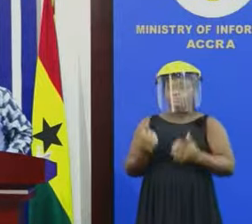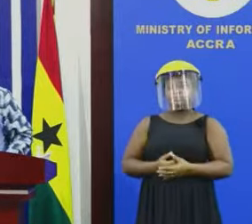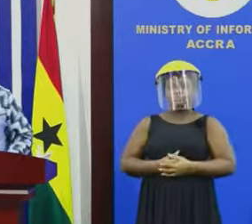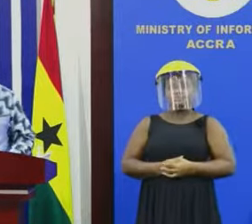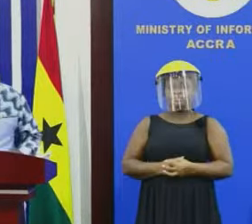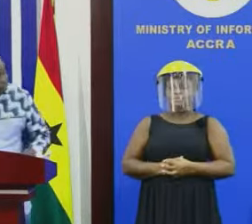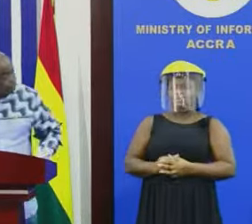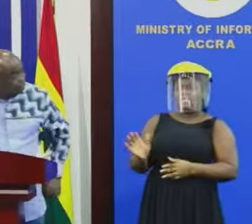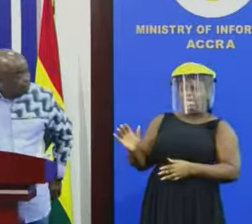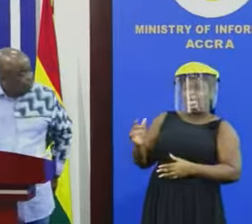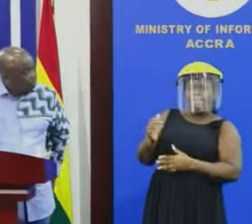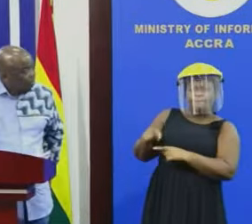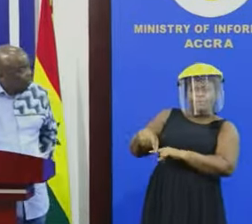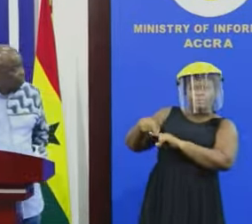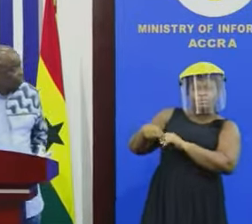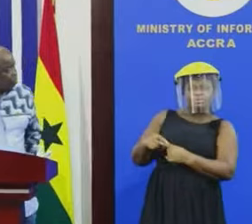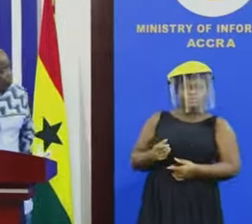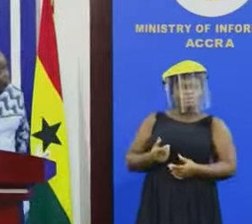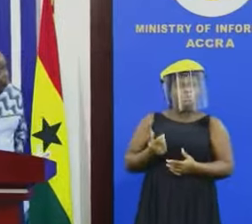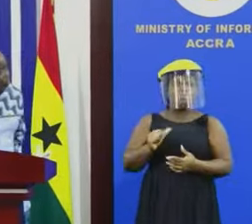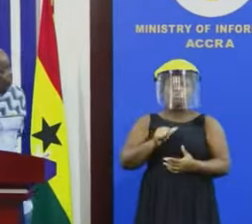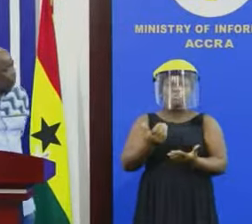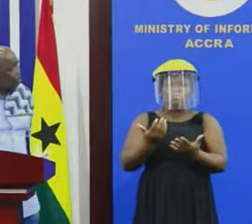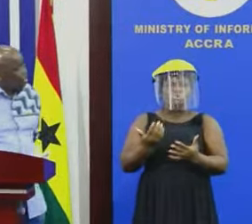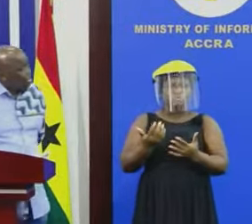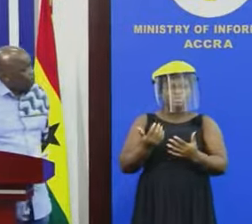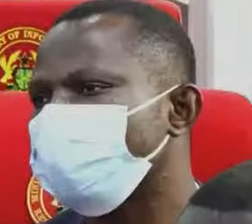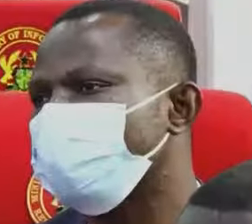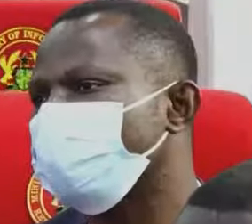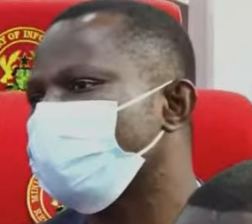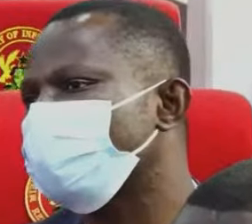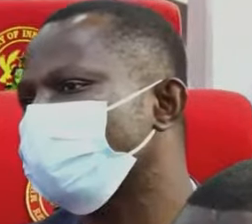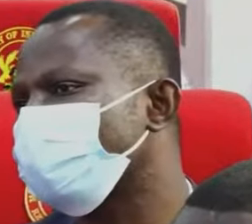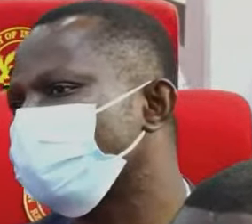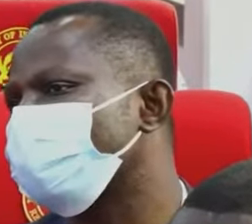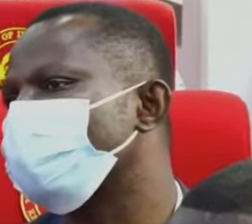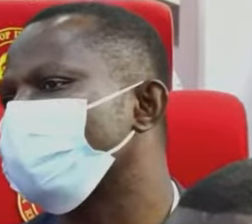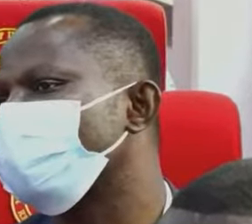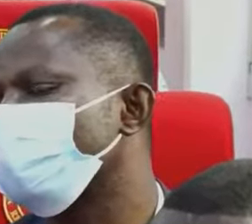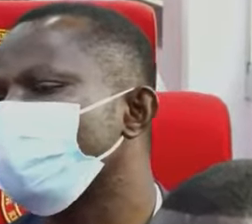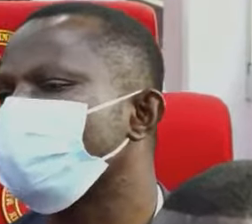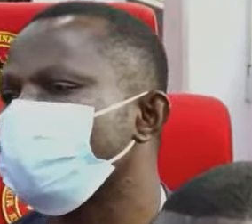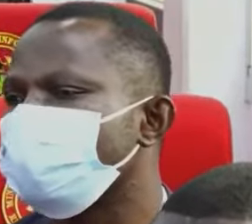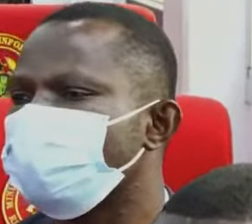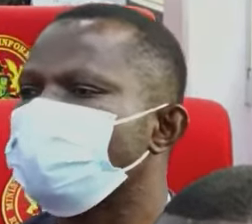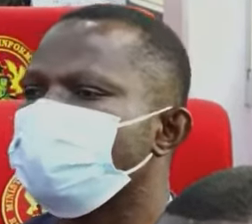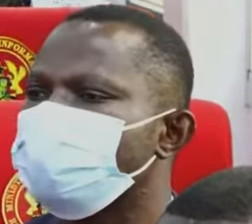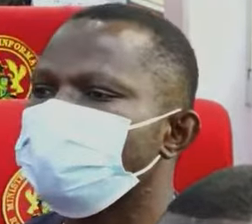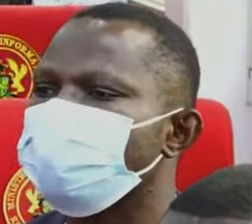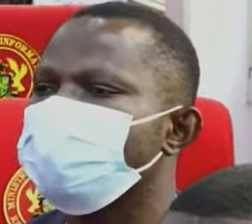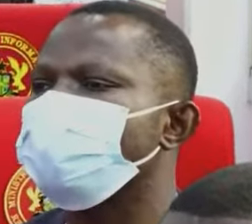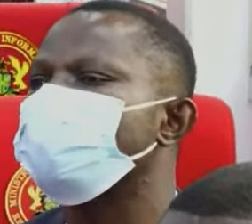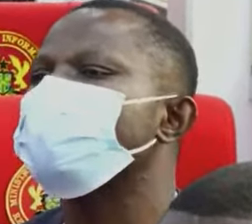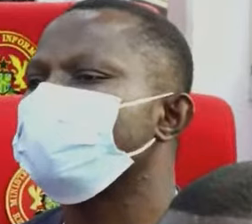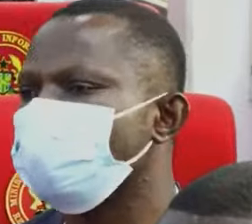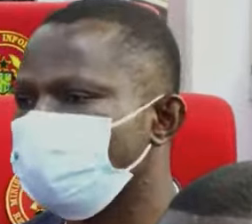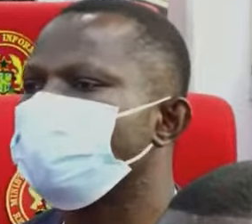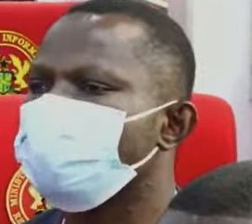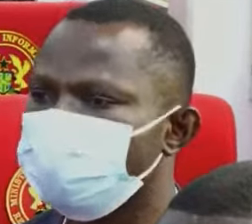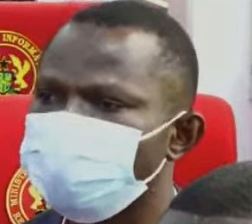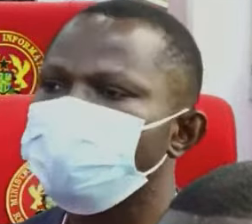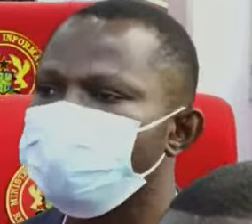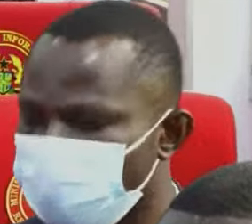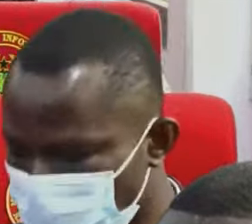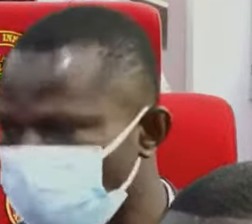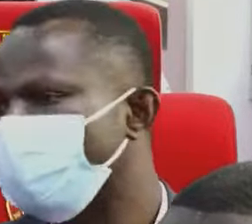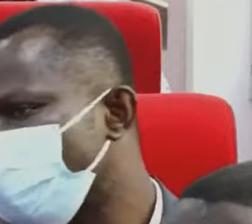but DG, if I just may come in there, I don't want to drag this matter, but it's not so much about declaring him dead. It's also about holding the persons that he was